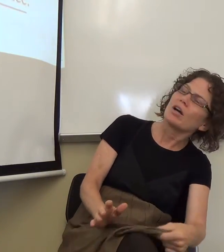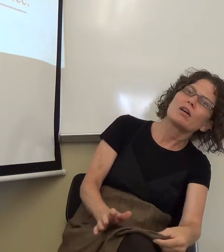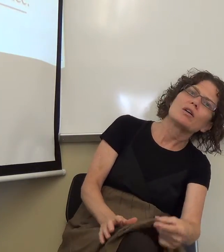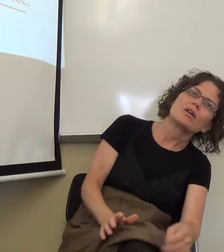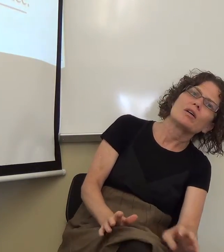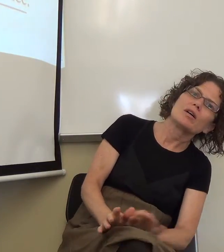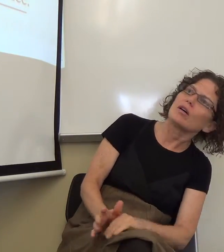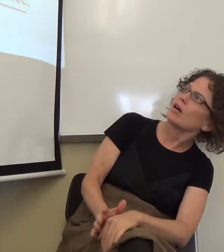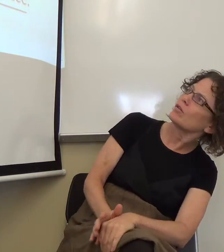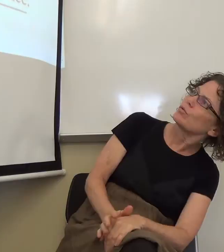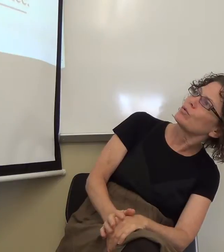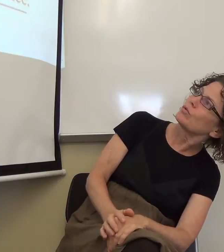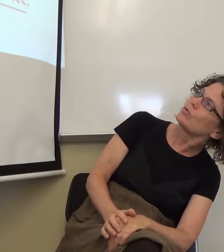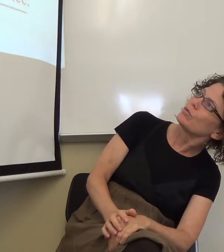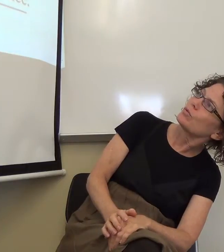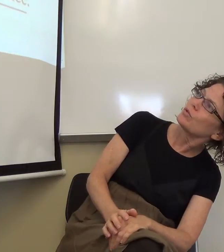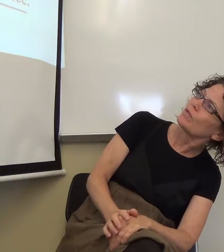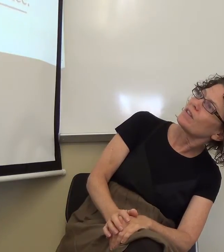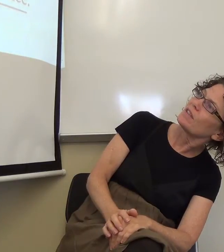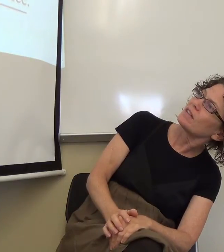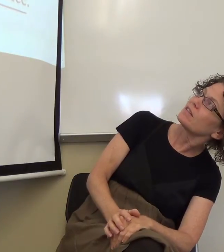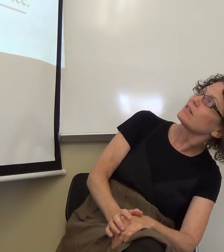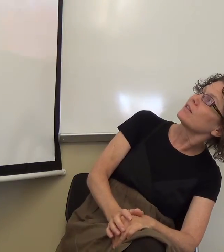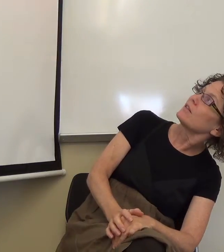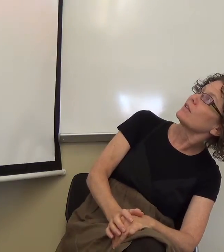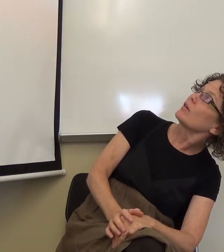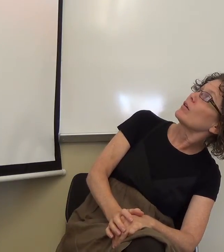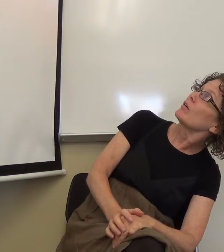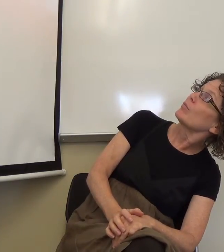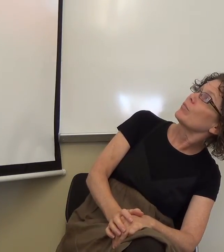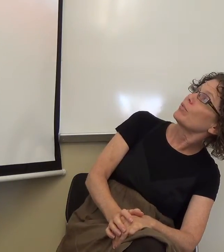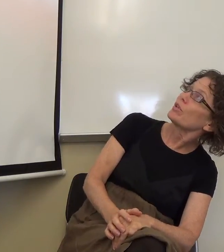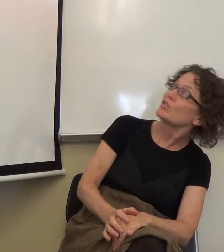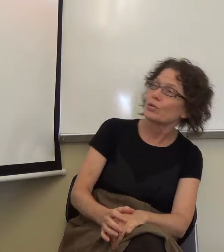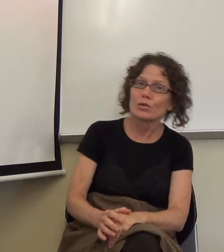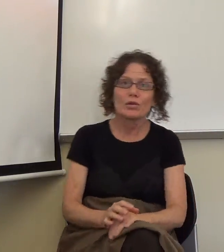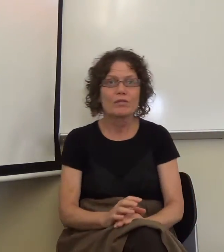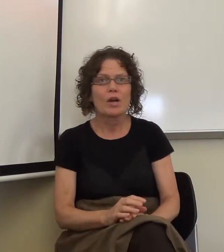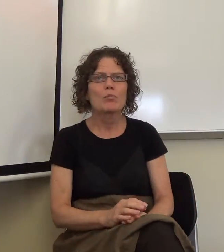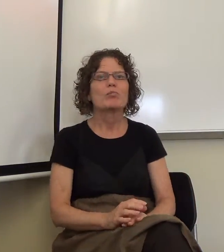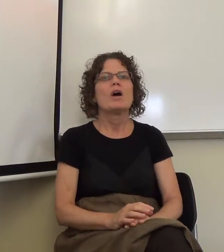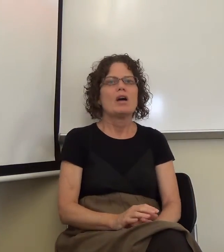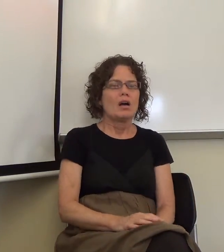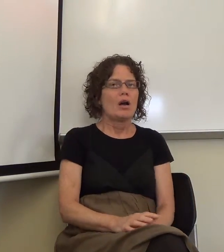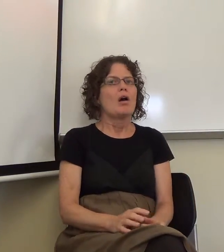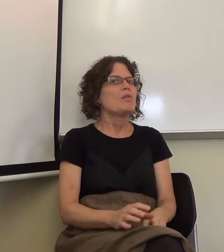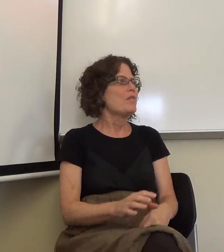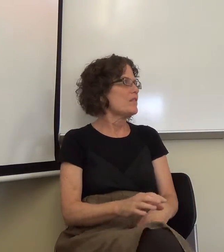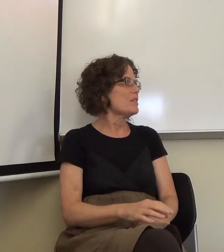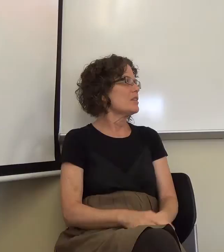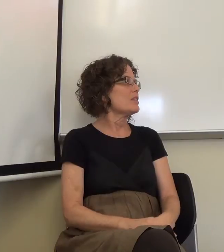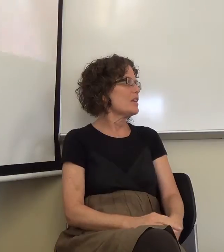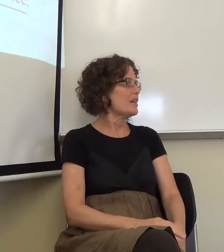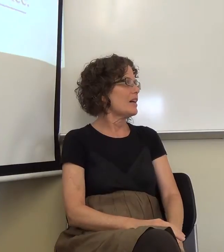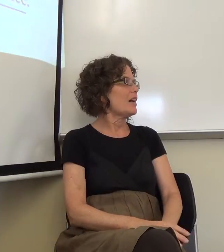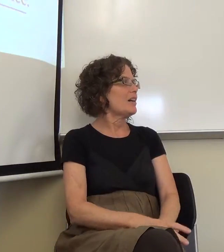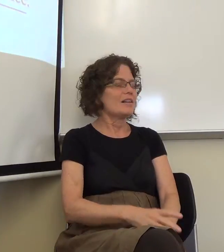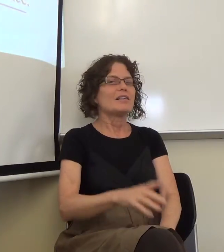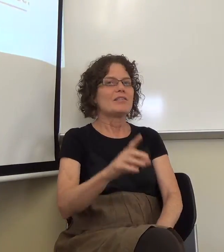the, that's why you're here and not that, because you're using, you see what I'm saying? Exactly. No, this is the thing, and